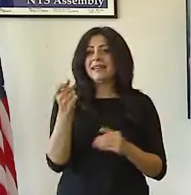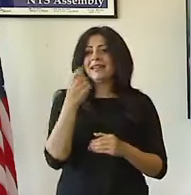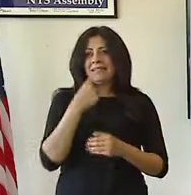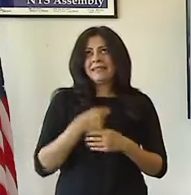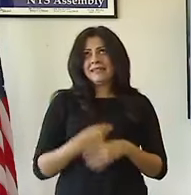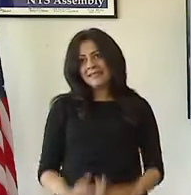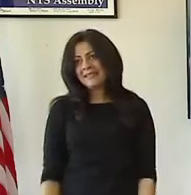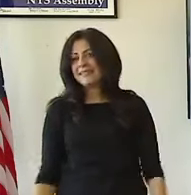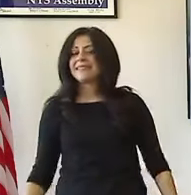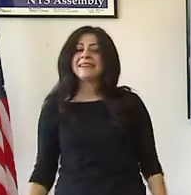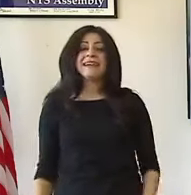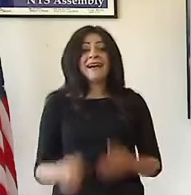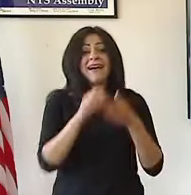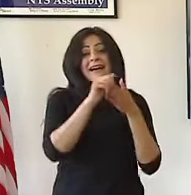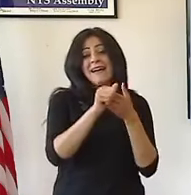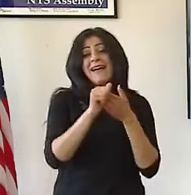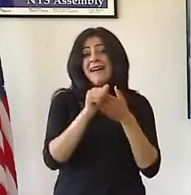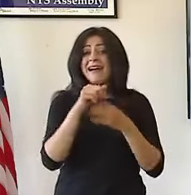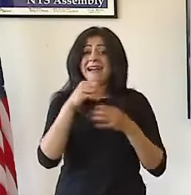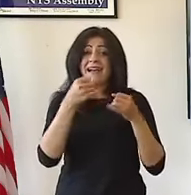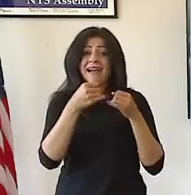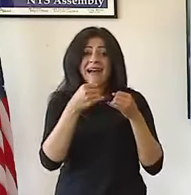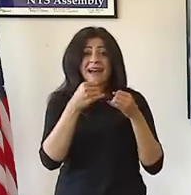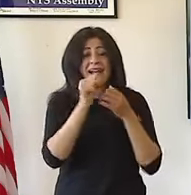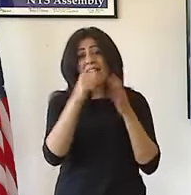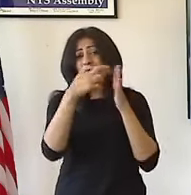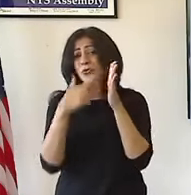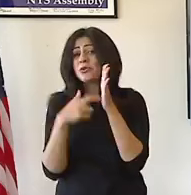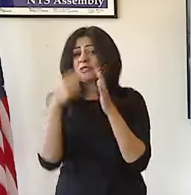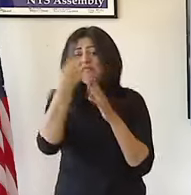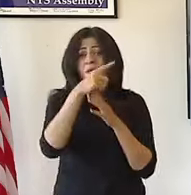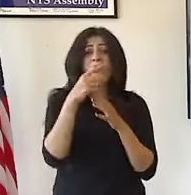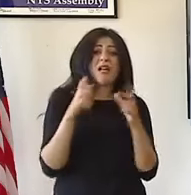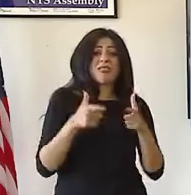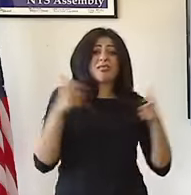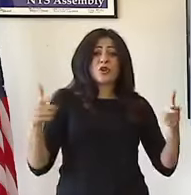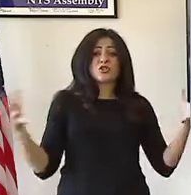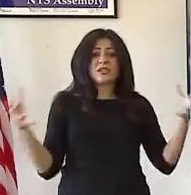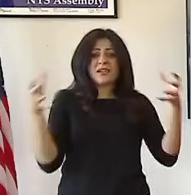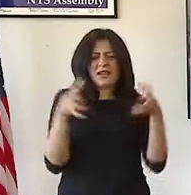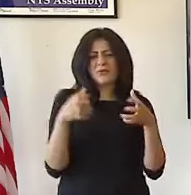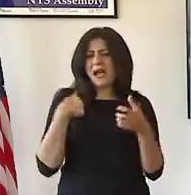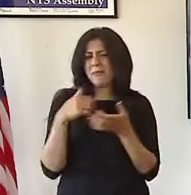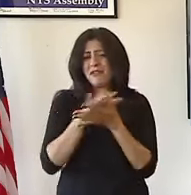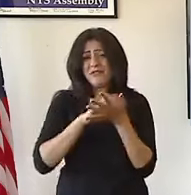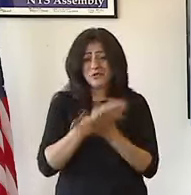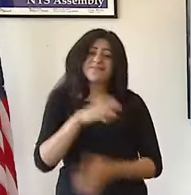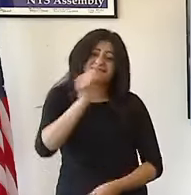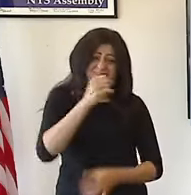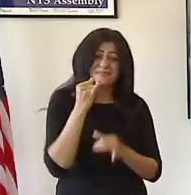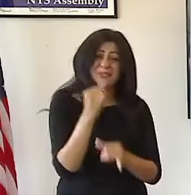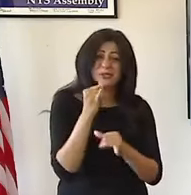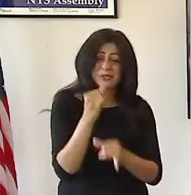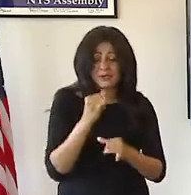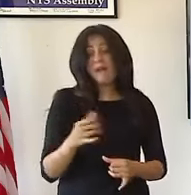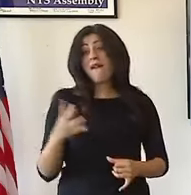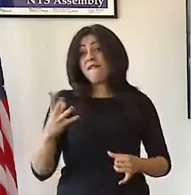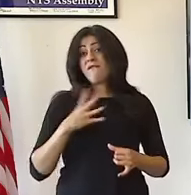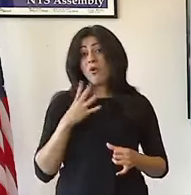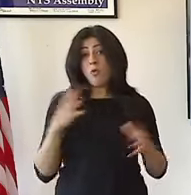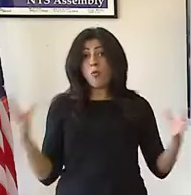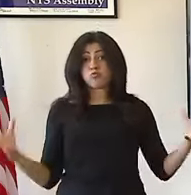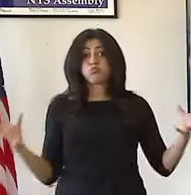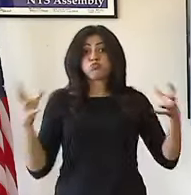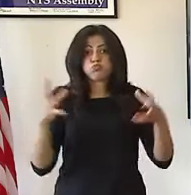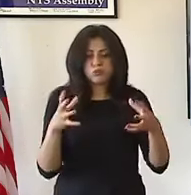Tanya, what are the guidelines for large gatherings? I'm confused. Aren't we all? Listen, formal gatherings that